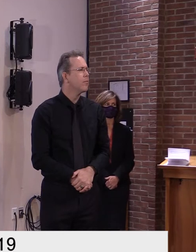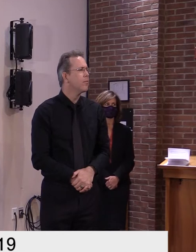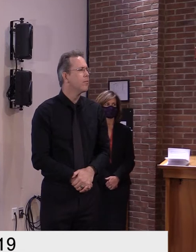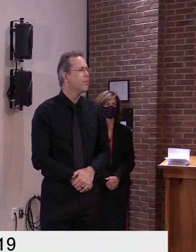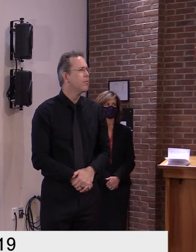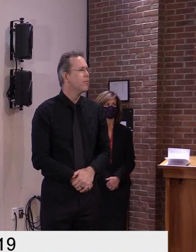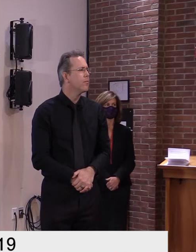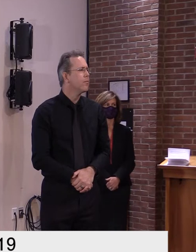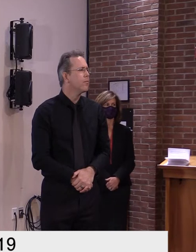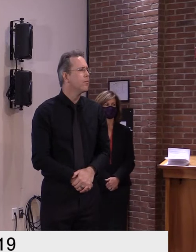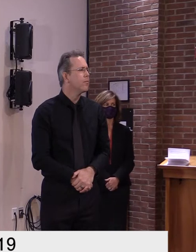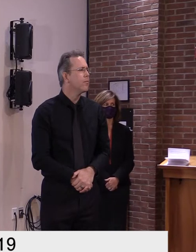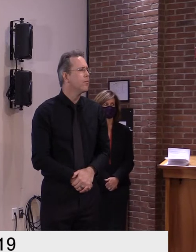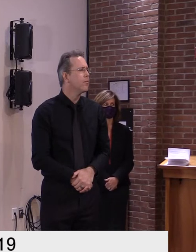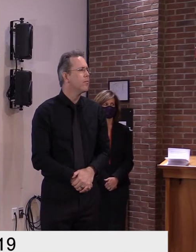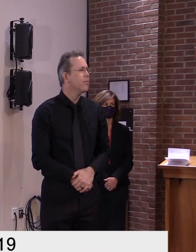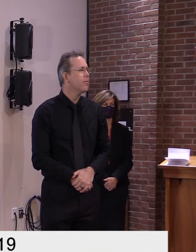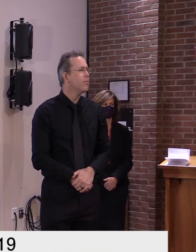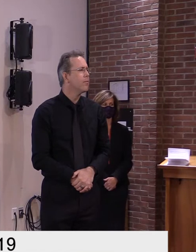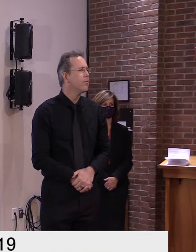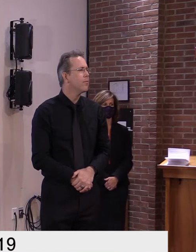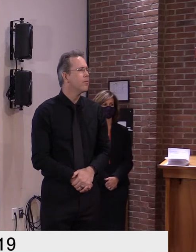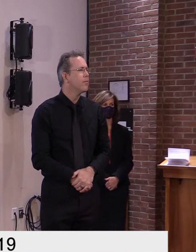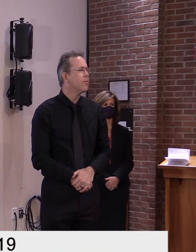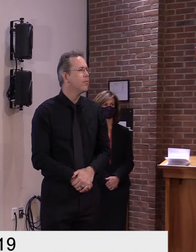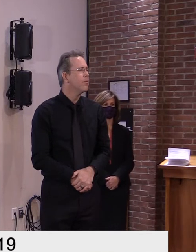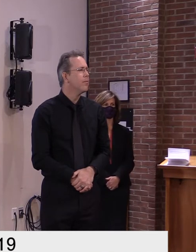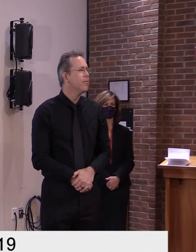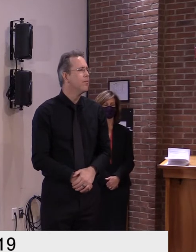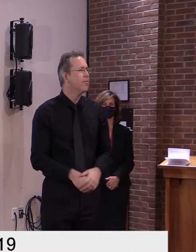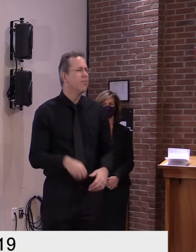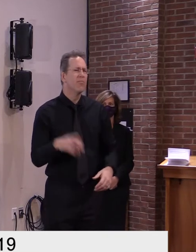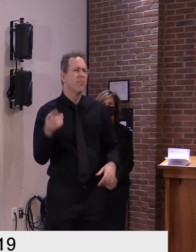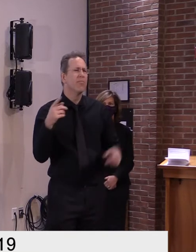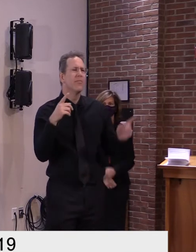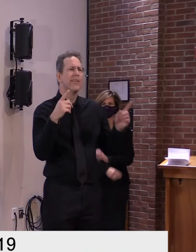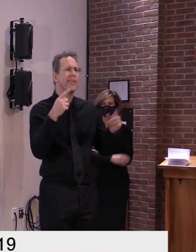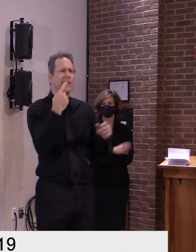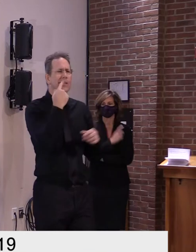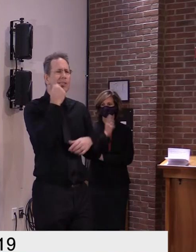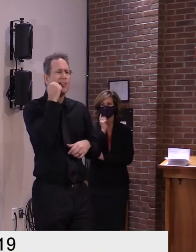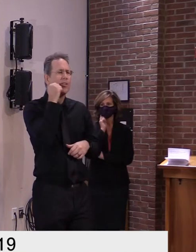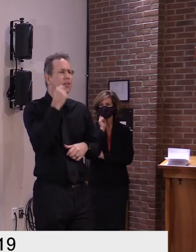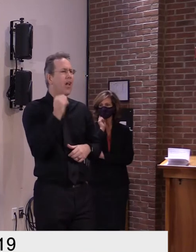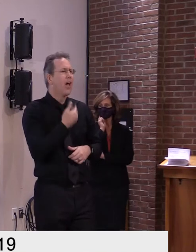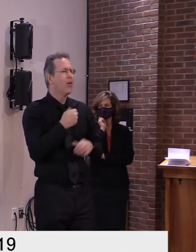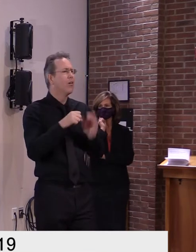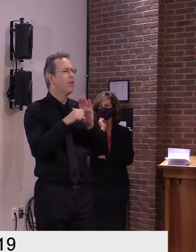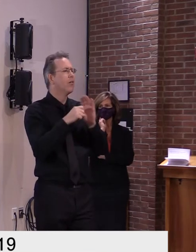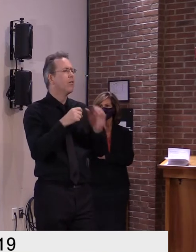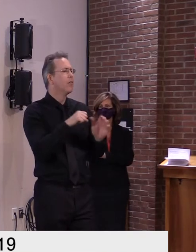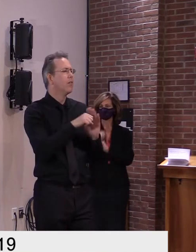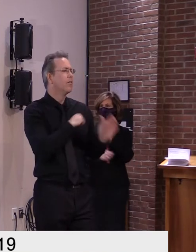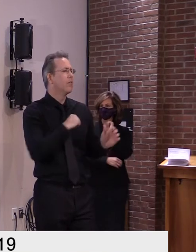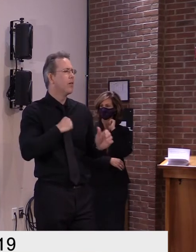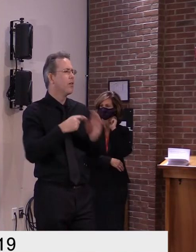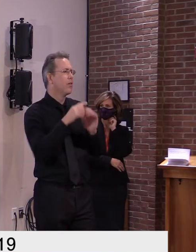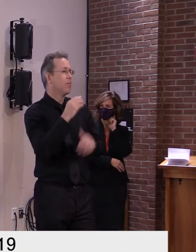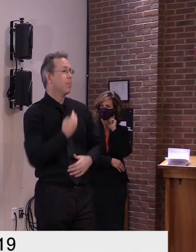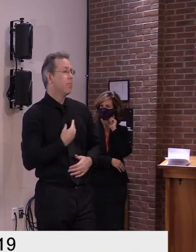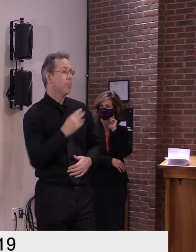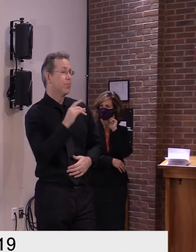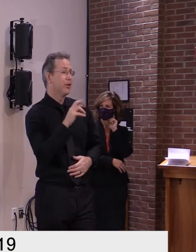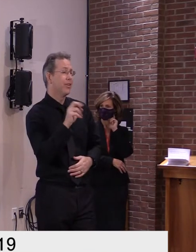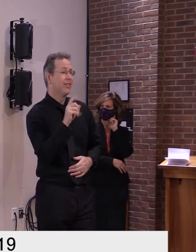How much of a lifeline is that? How do you want people to spend it? Yeah, you know, I think it'll be tremendous in